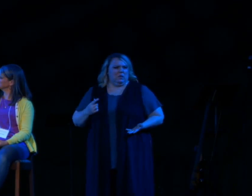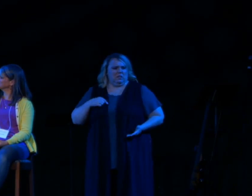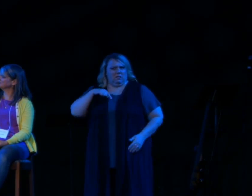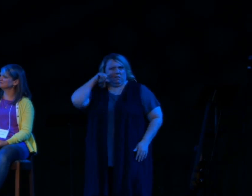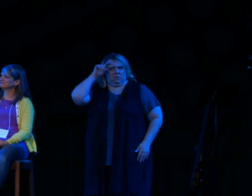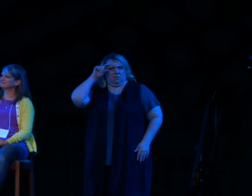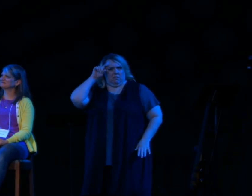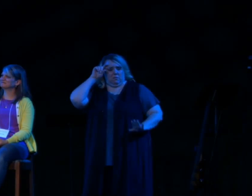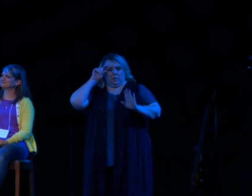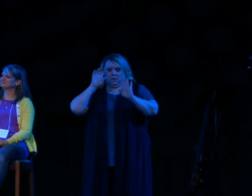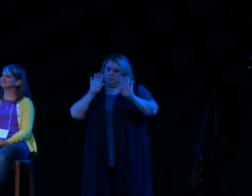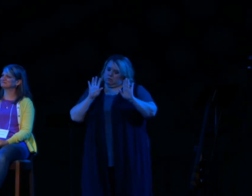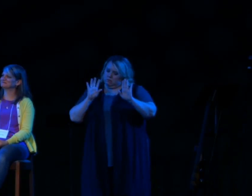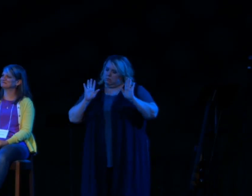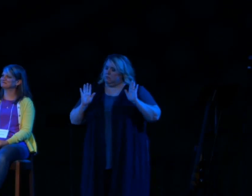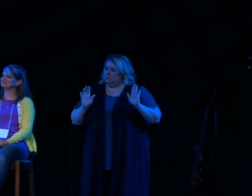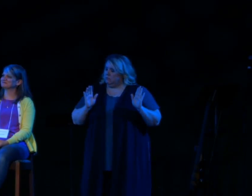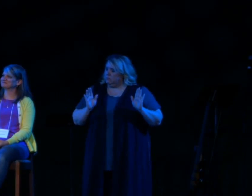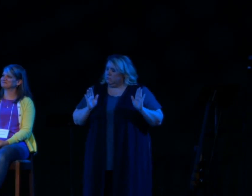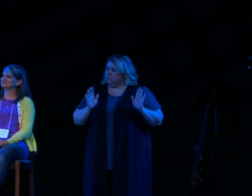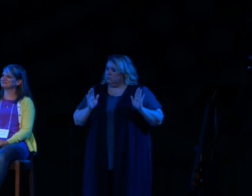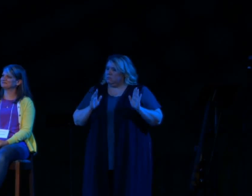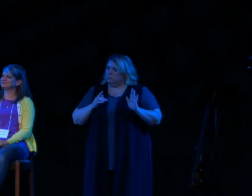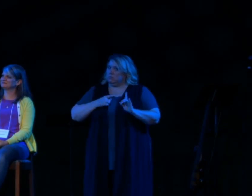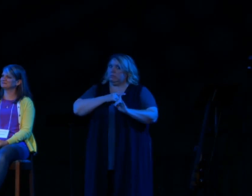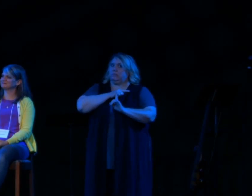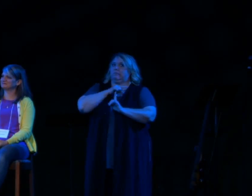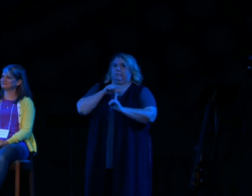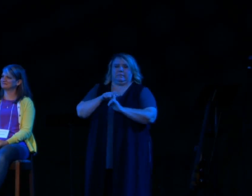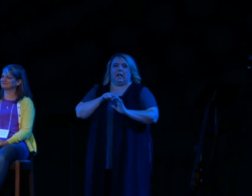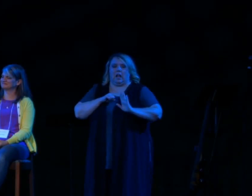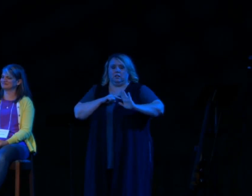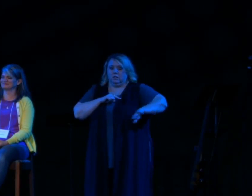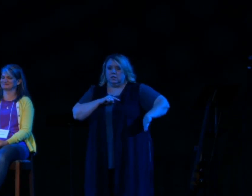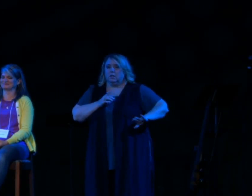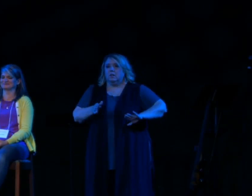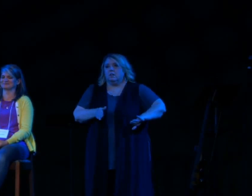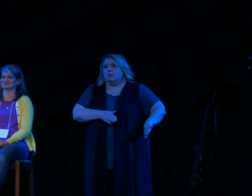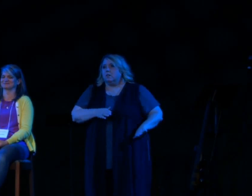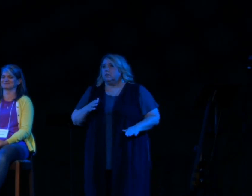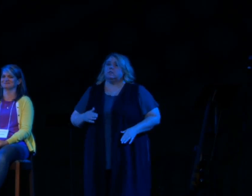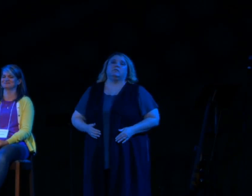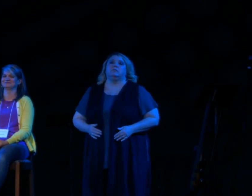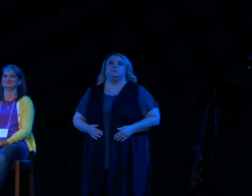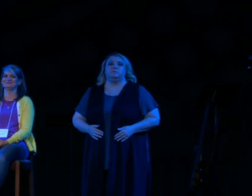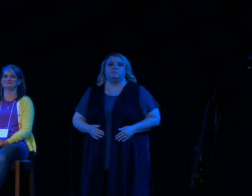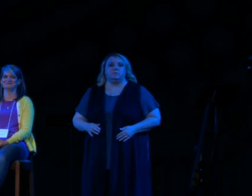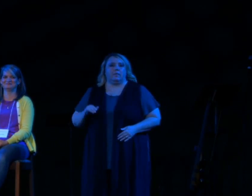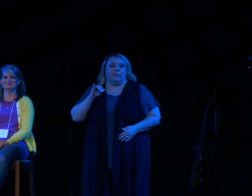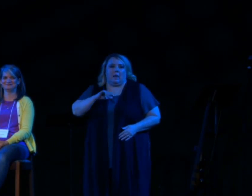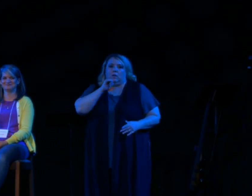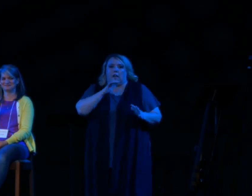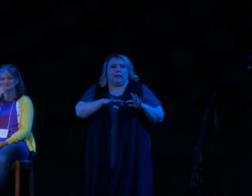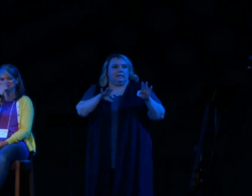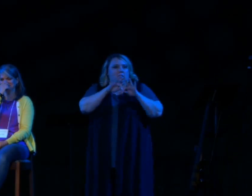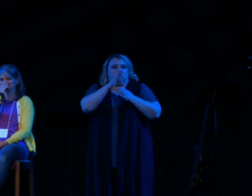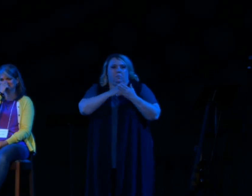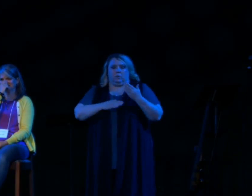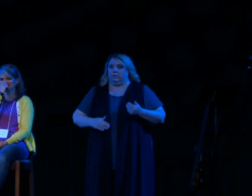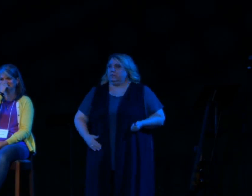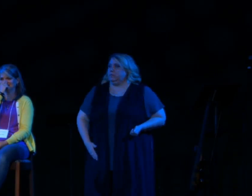But I digress. I got over that. That wasn't an essential.